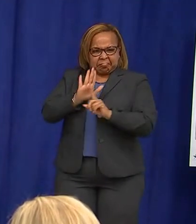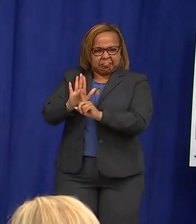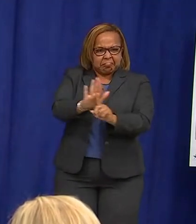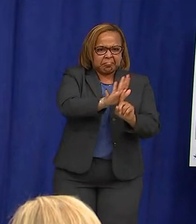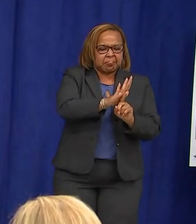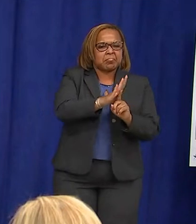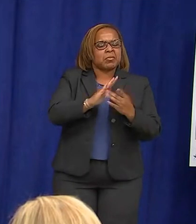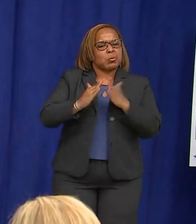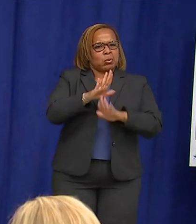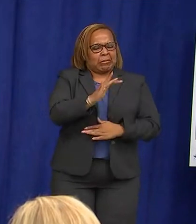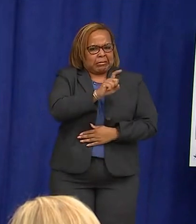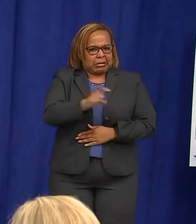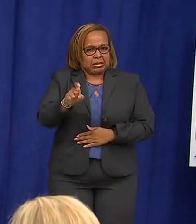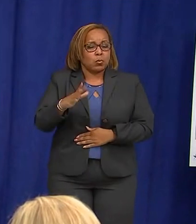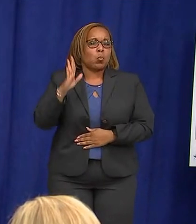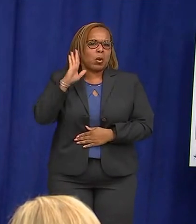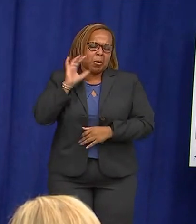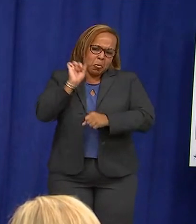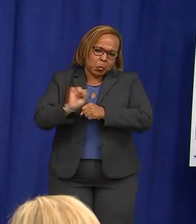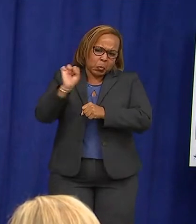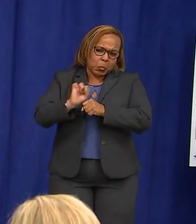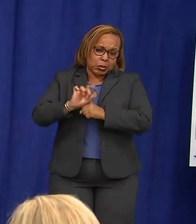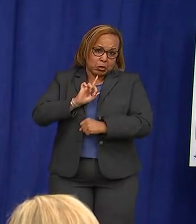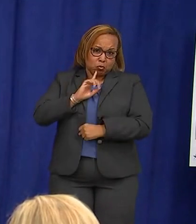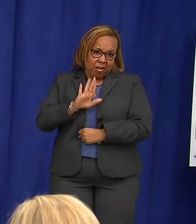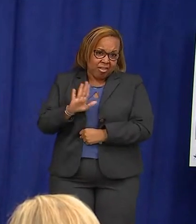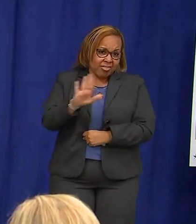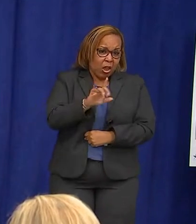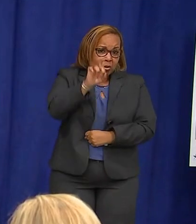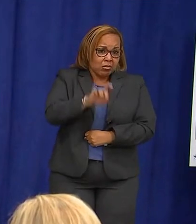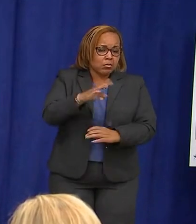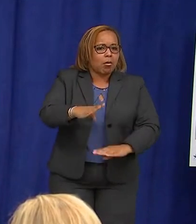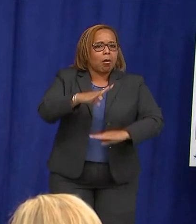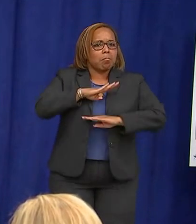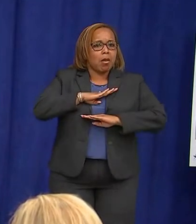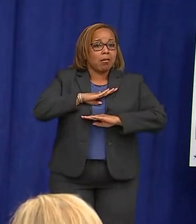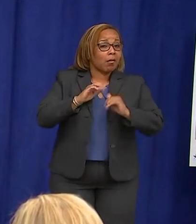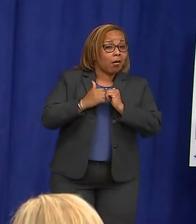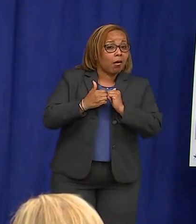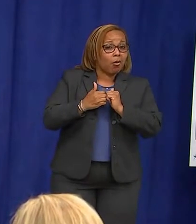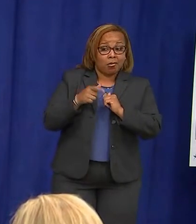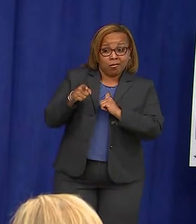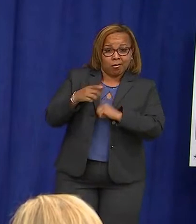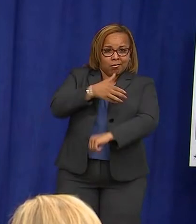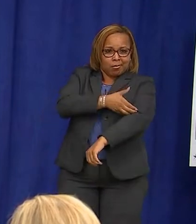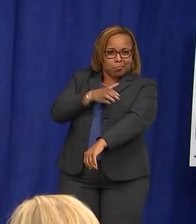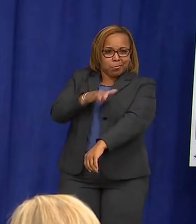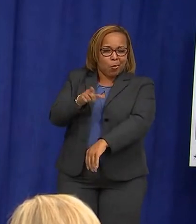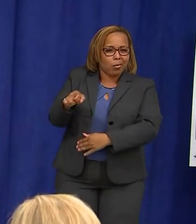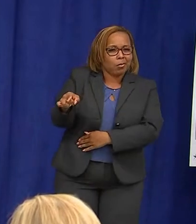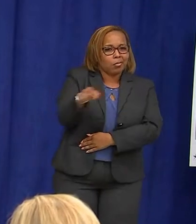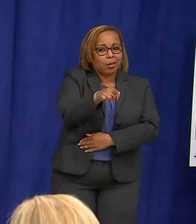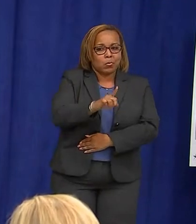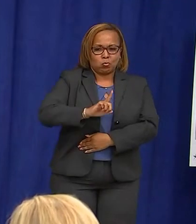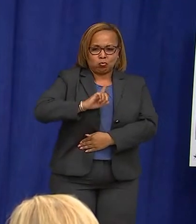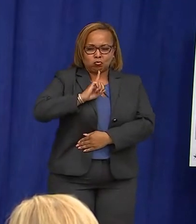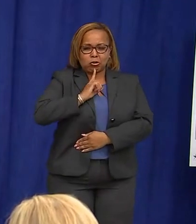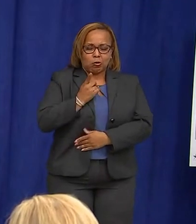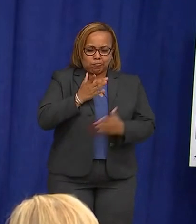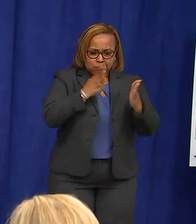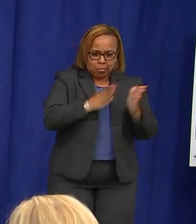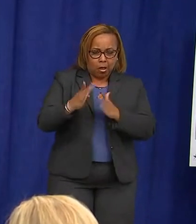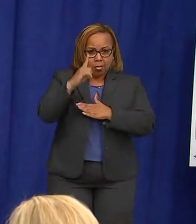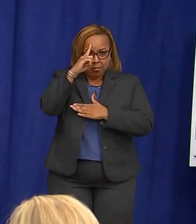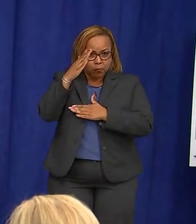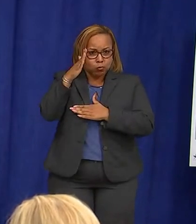needs. And we will stop at nothing to ensure that those needs are met by empowering residents to build out the bright